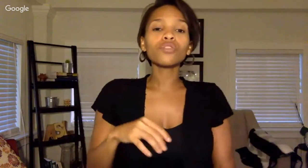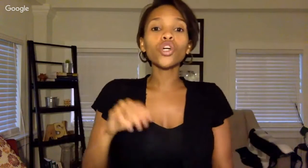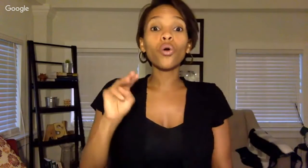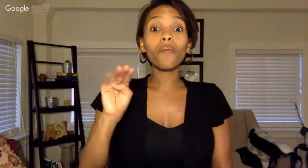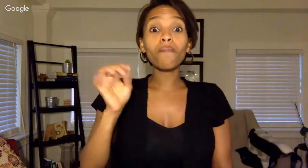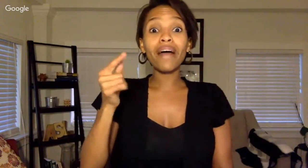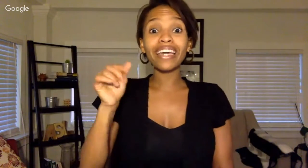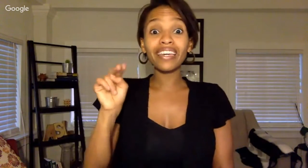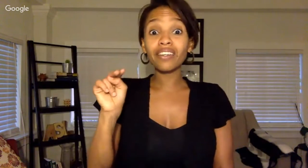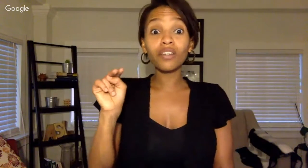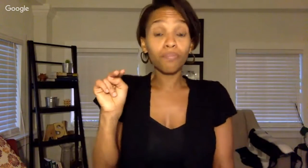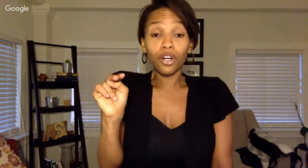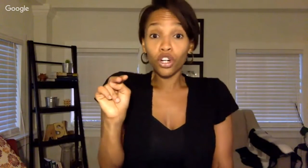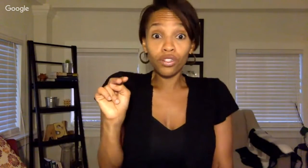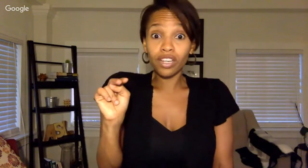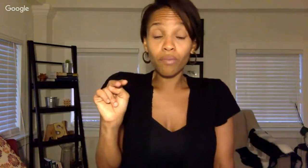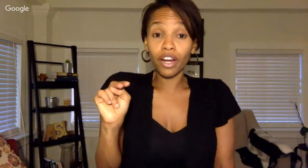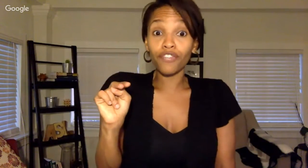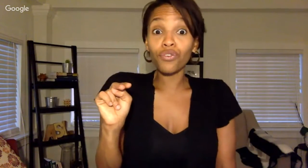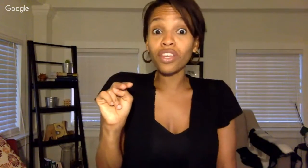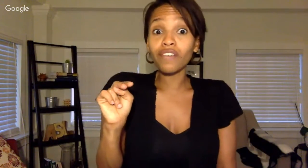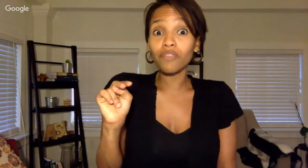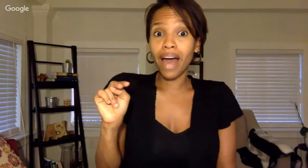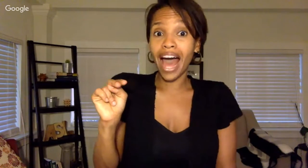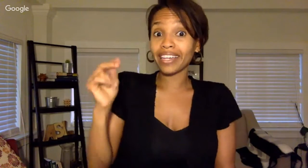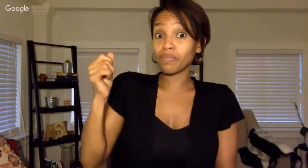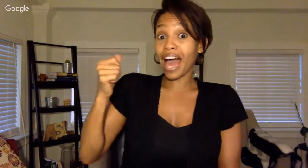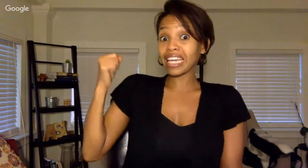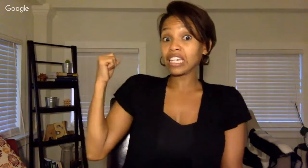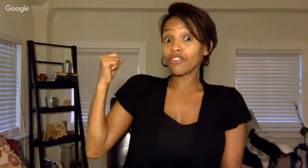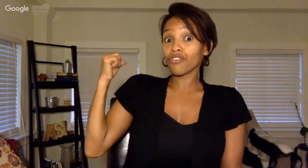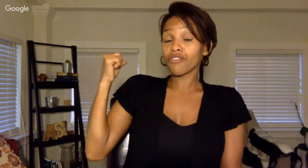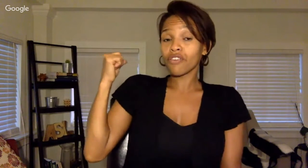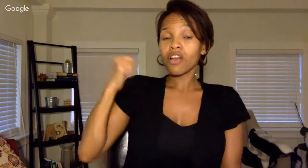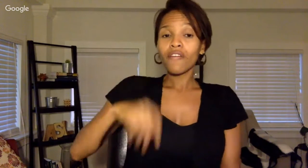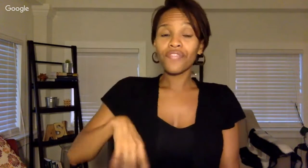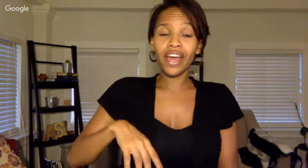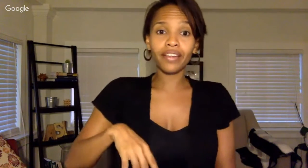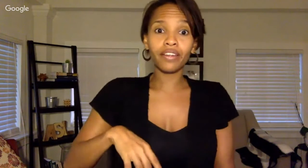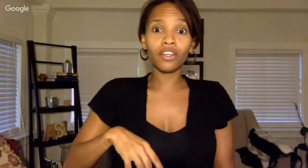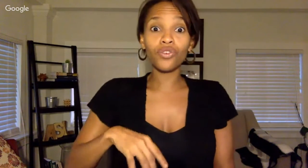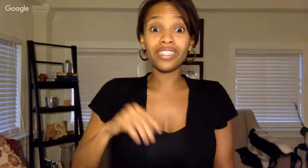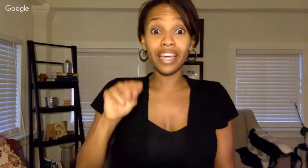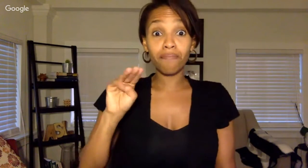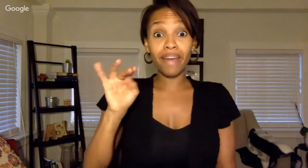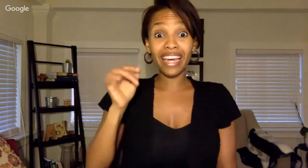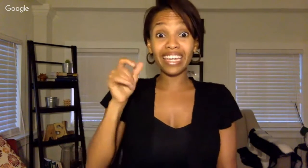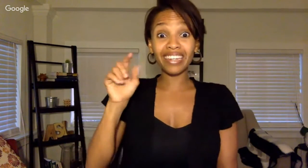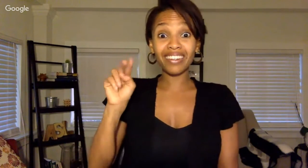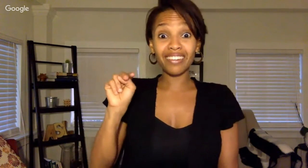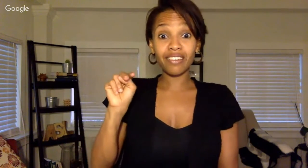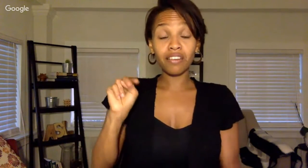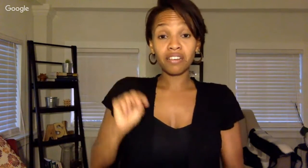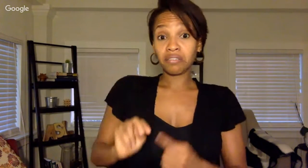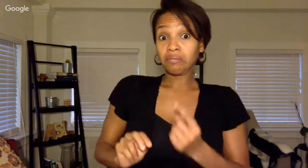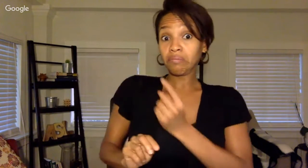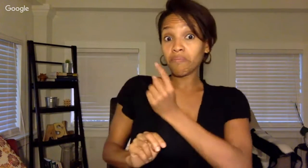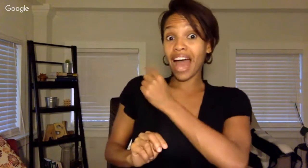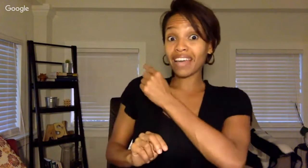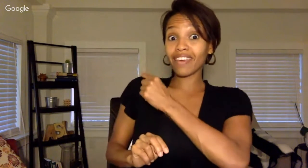So Megan, put her somewhere. If you think of the back as back here, then you could say Megan, back